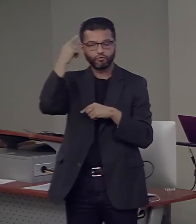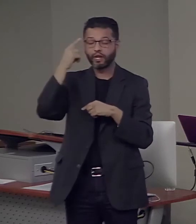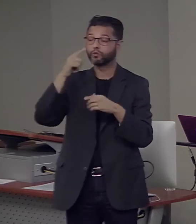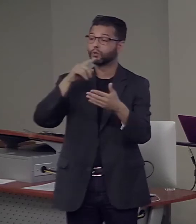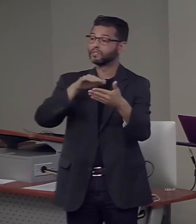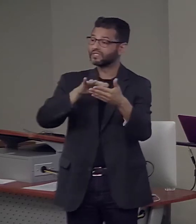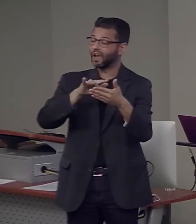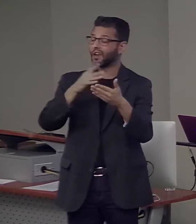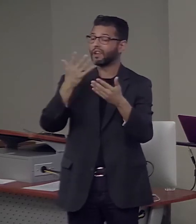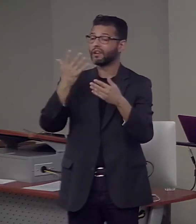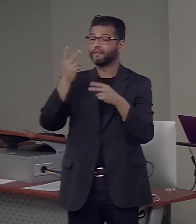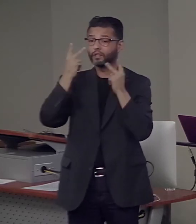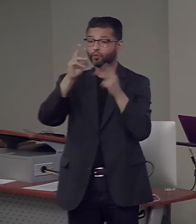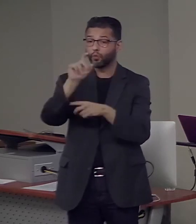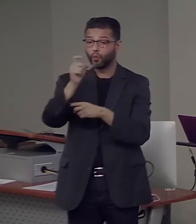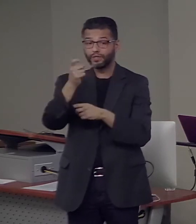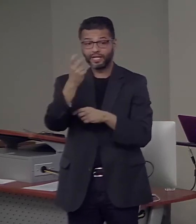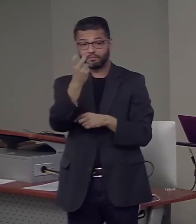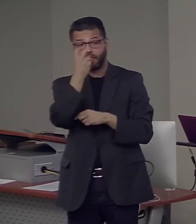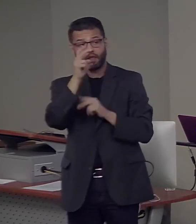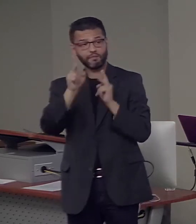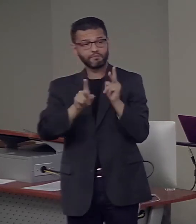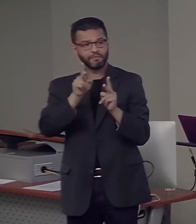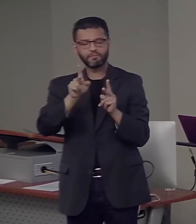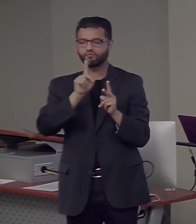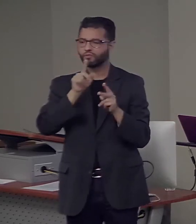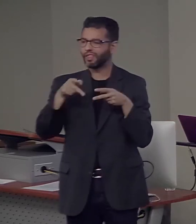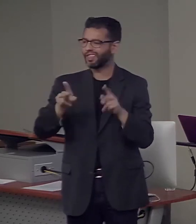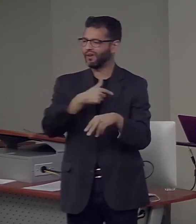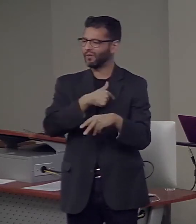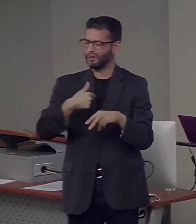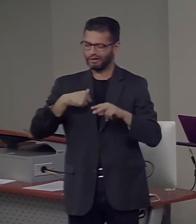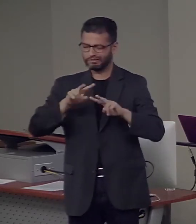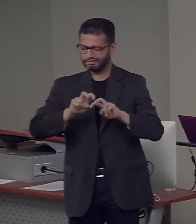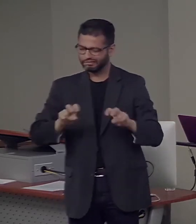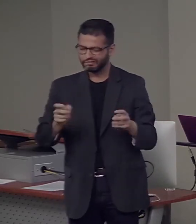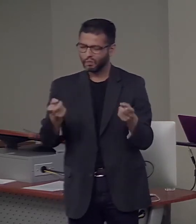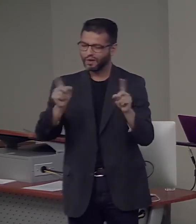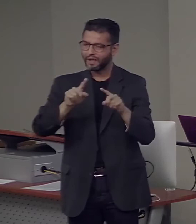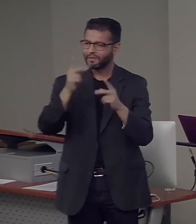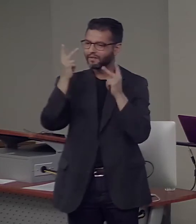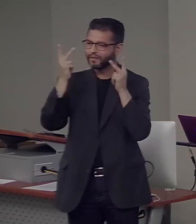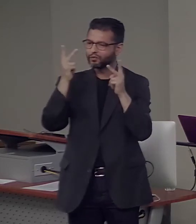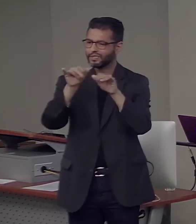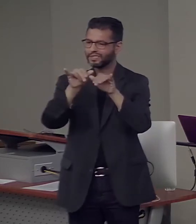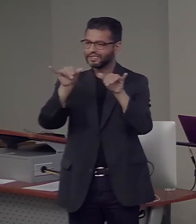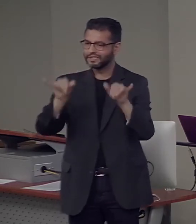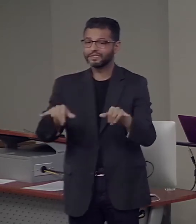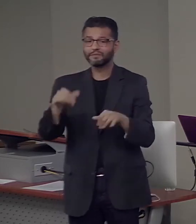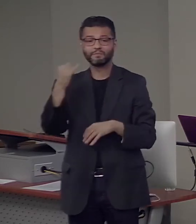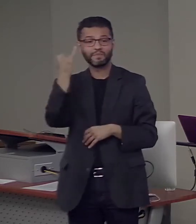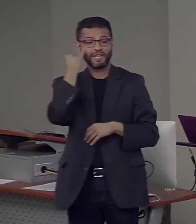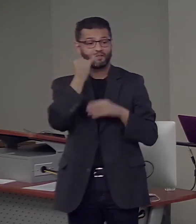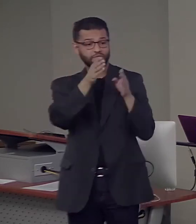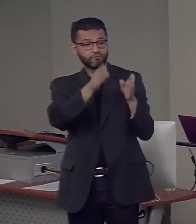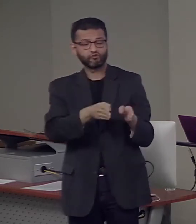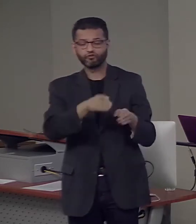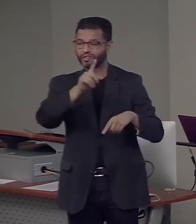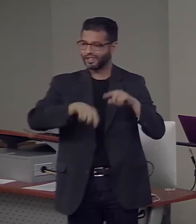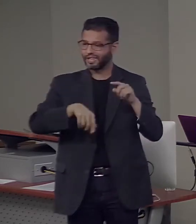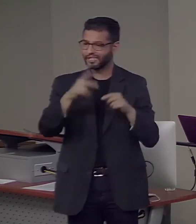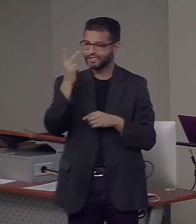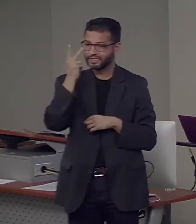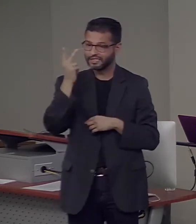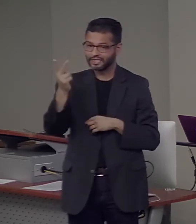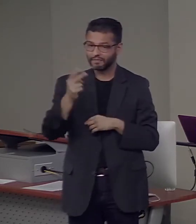blind individuals really allows us to ask this question, which is, what happens to the visual system when an individual doesn't see? So we